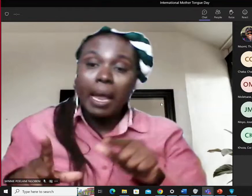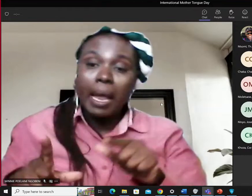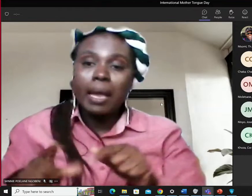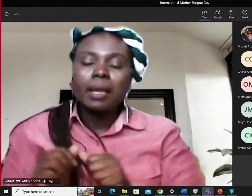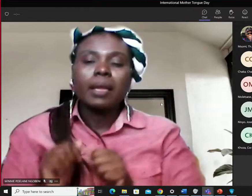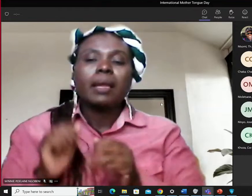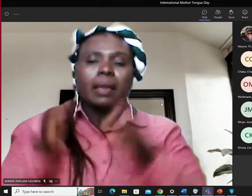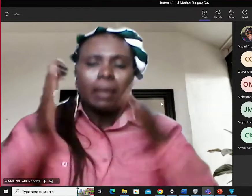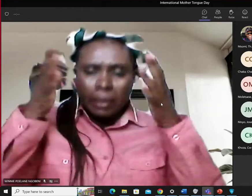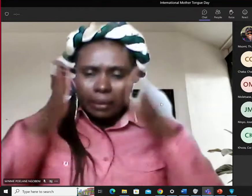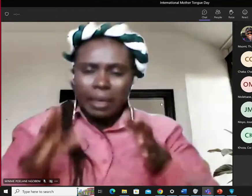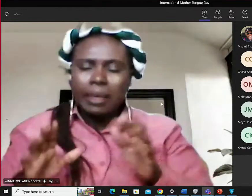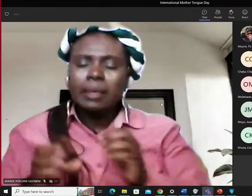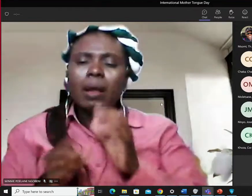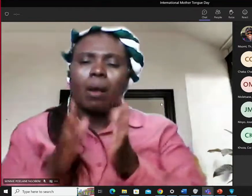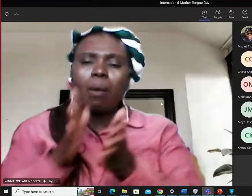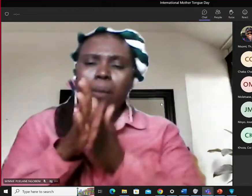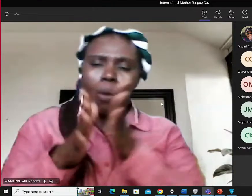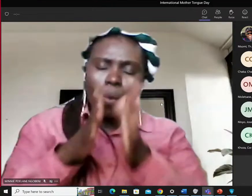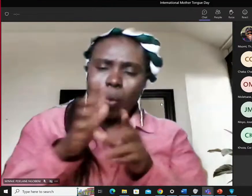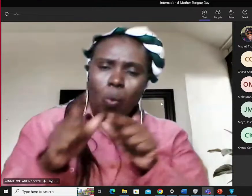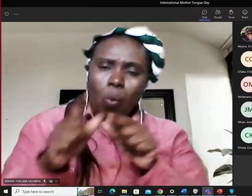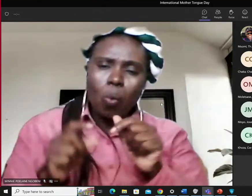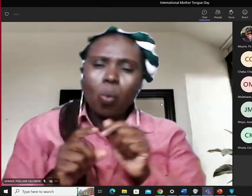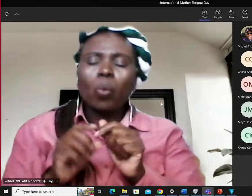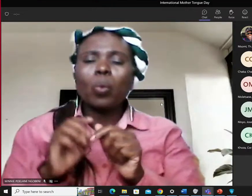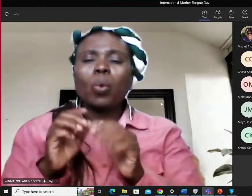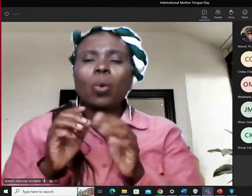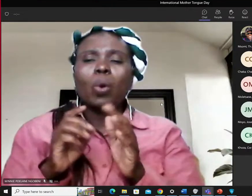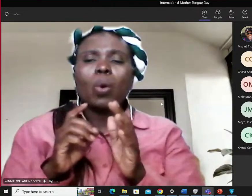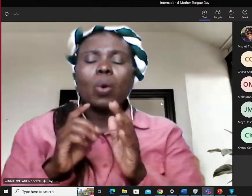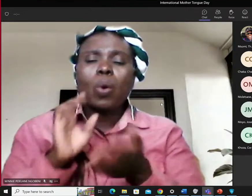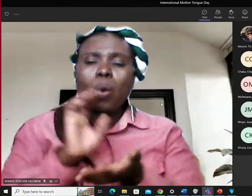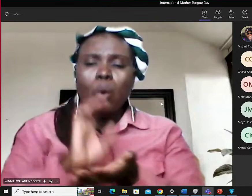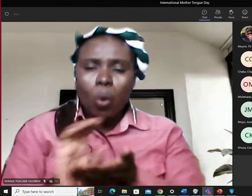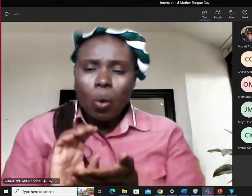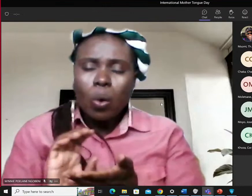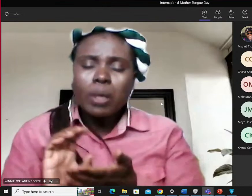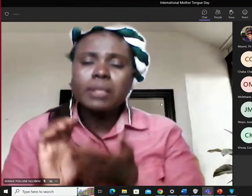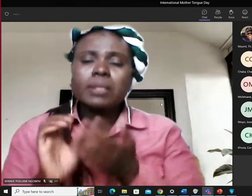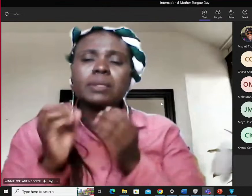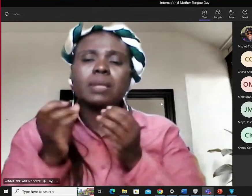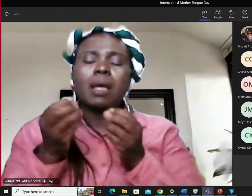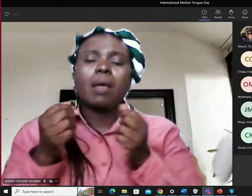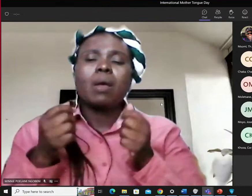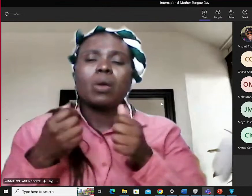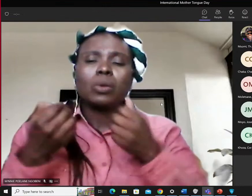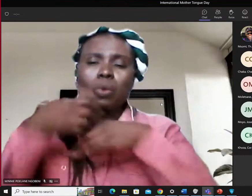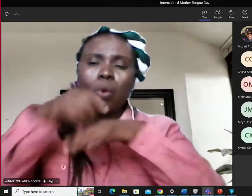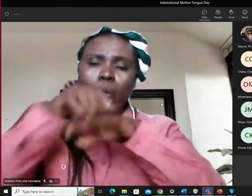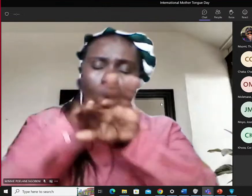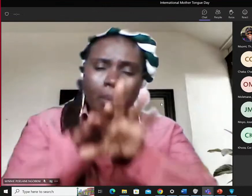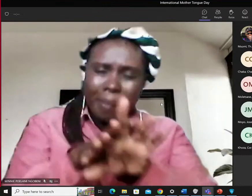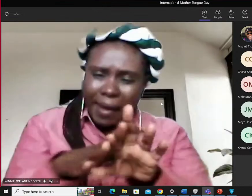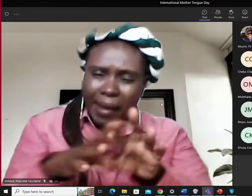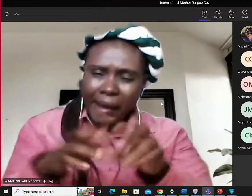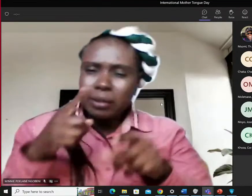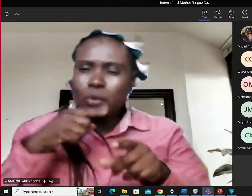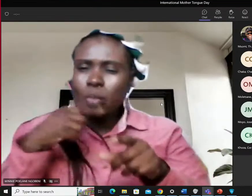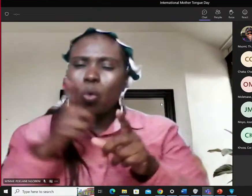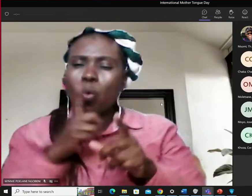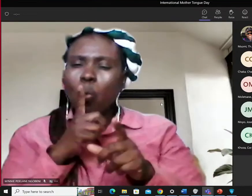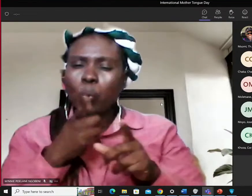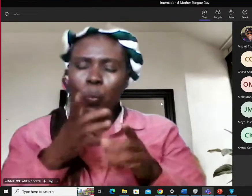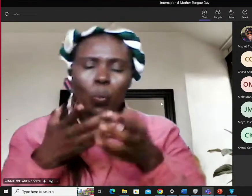teaching caused the deaf to start to use the combined method as well as natural sign language, which